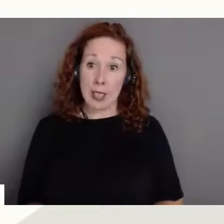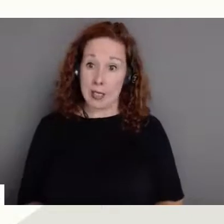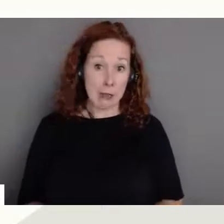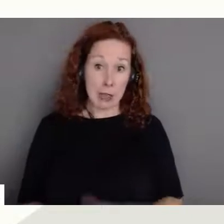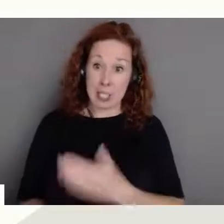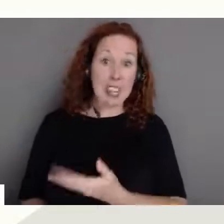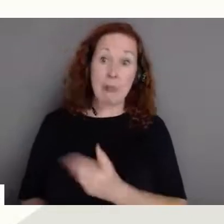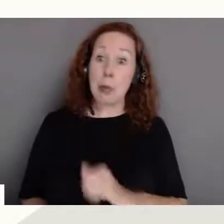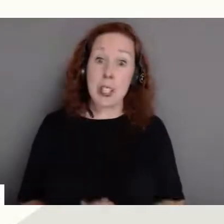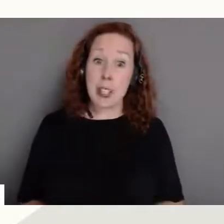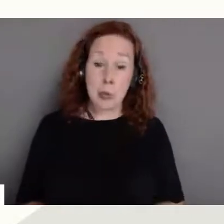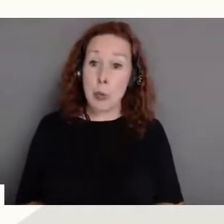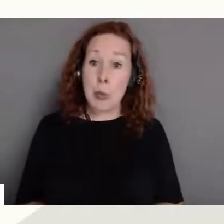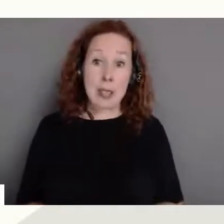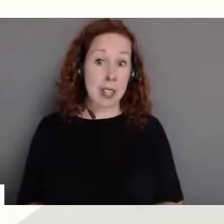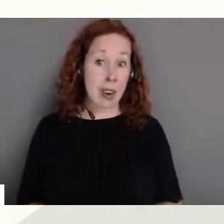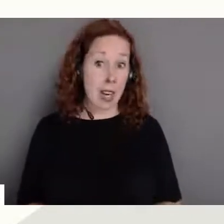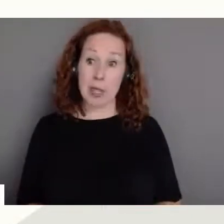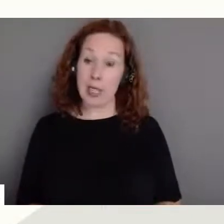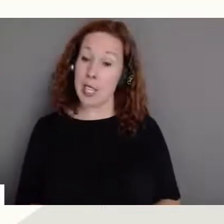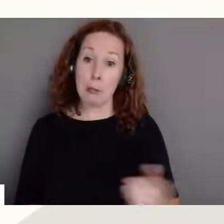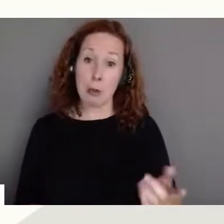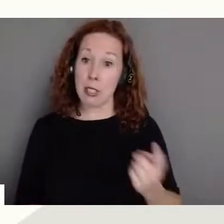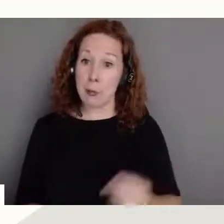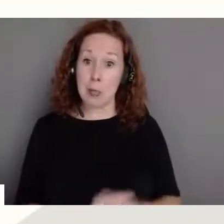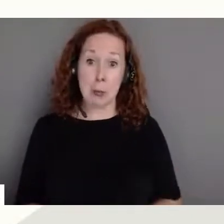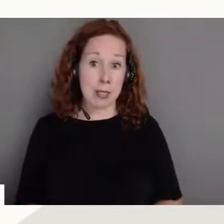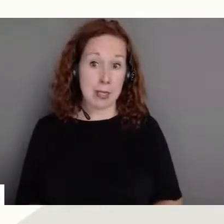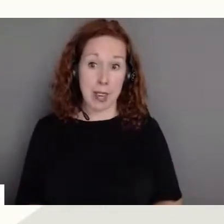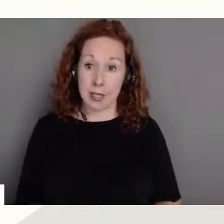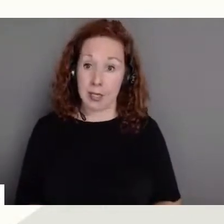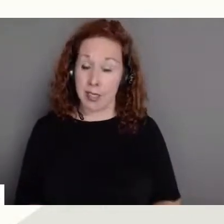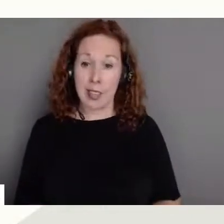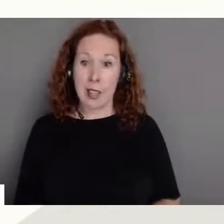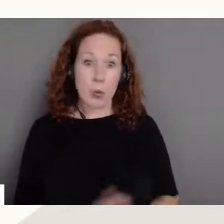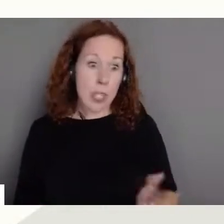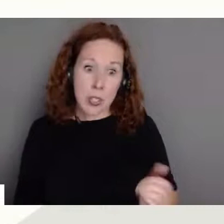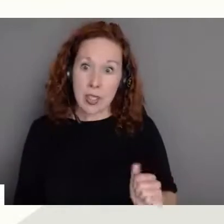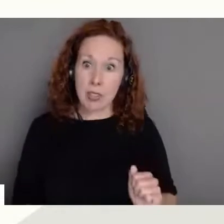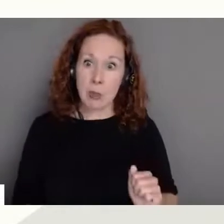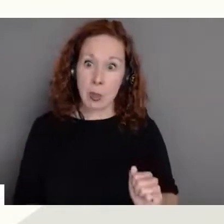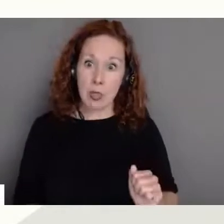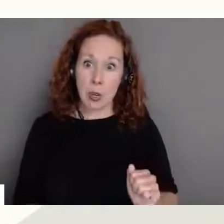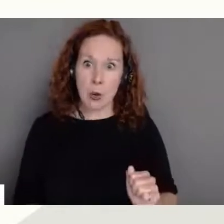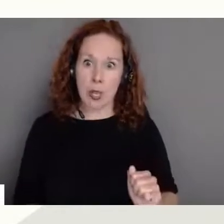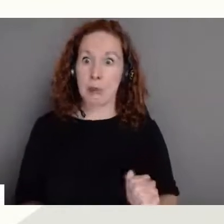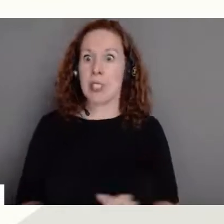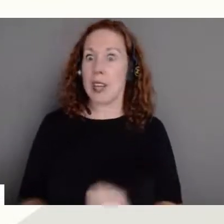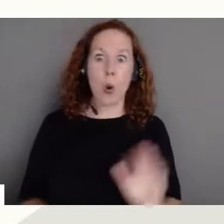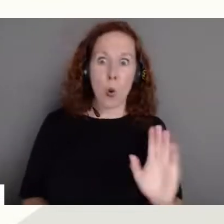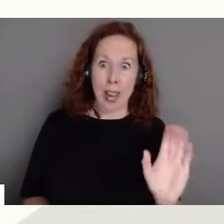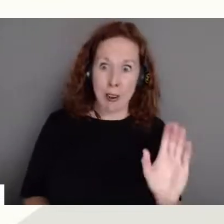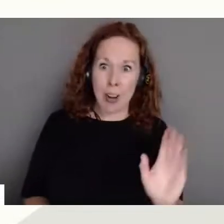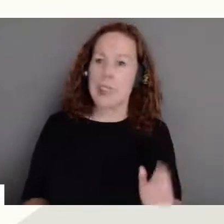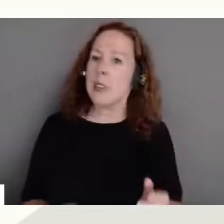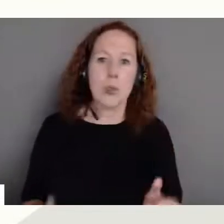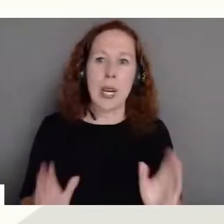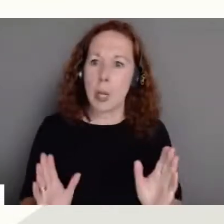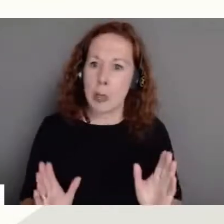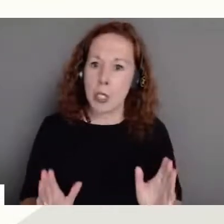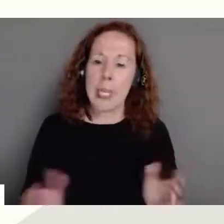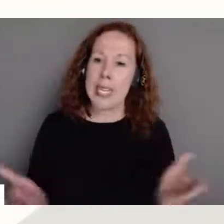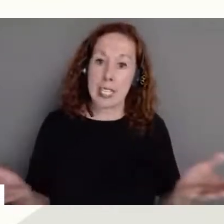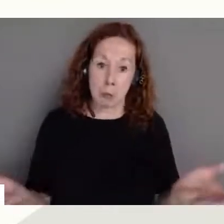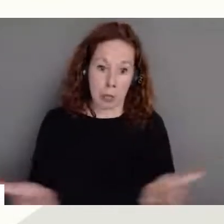is if there's a deaf person in the room at the time and a hearing person comes up and says, "What did you think of the movie Coda?" I'm just like, "Oh, hang on,